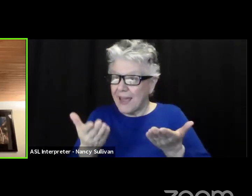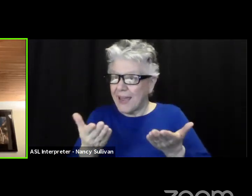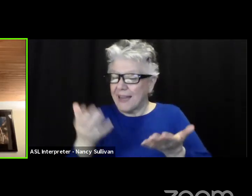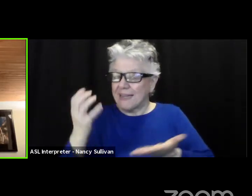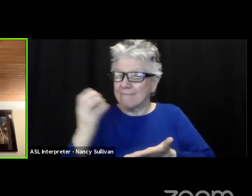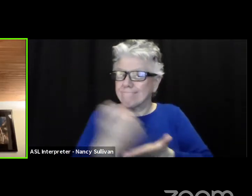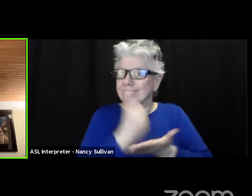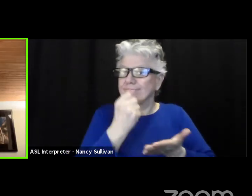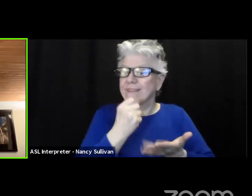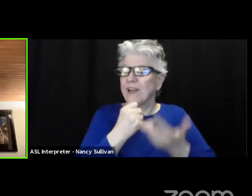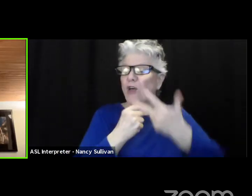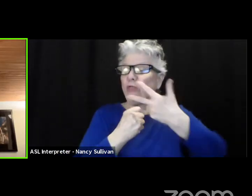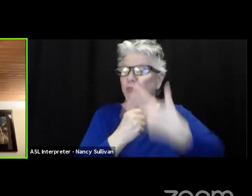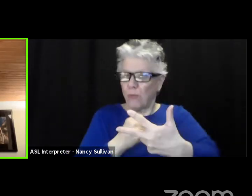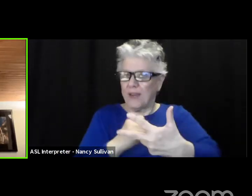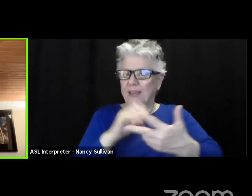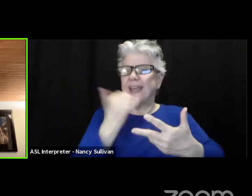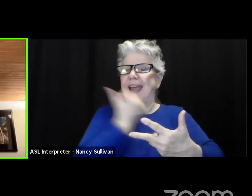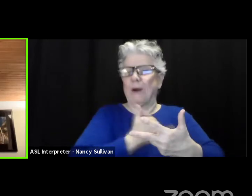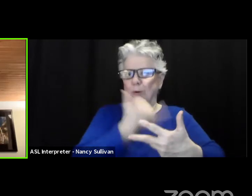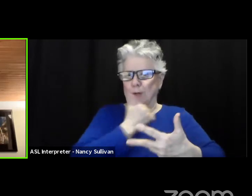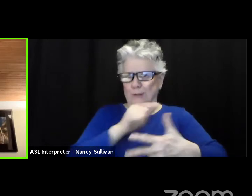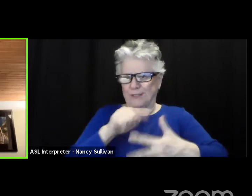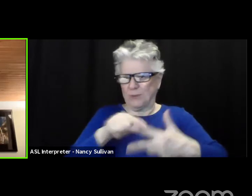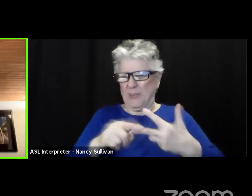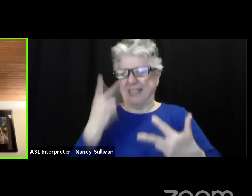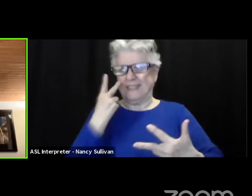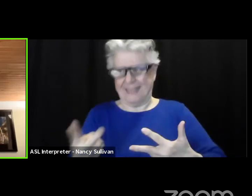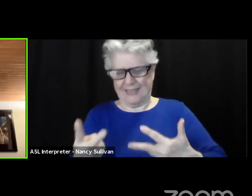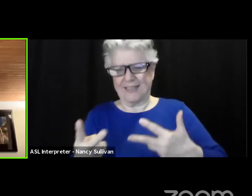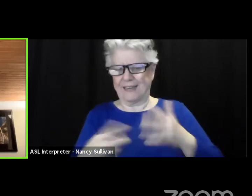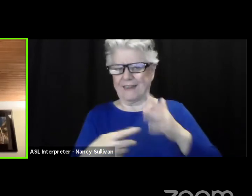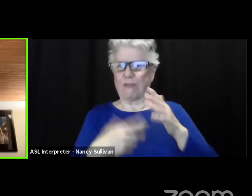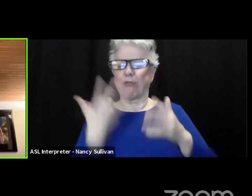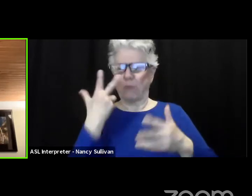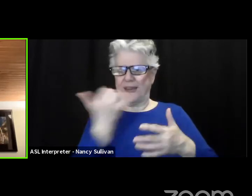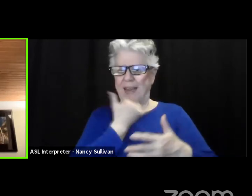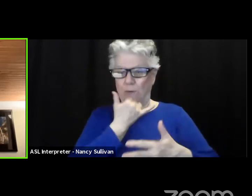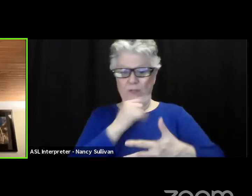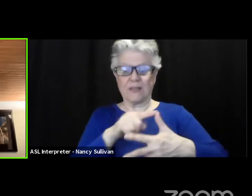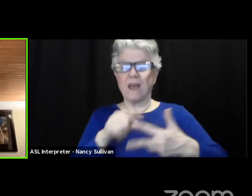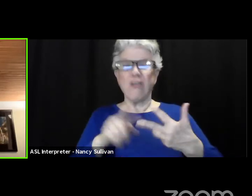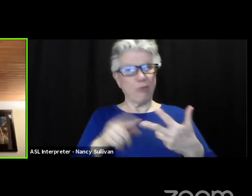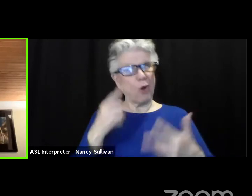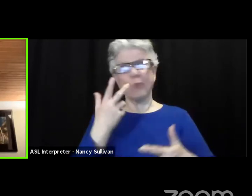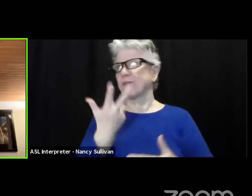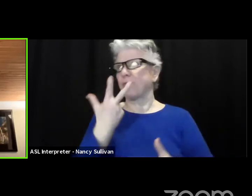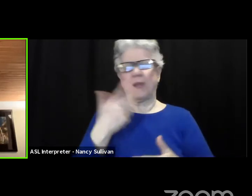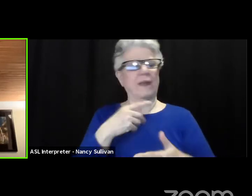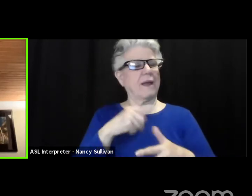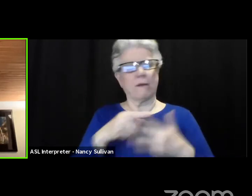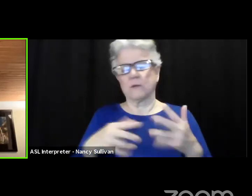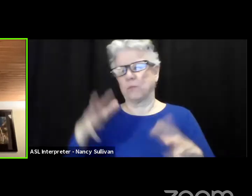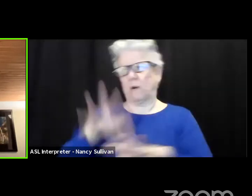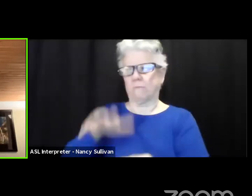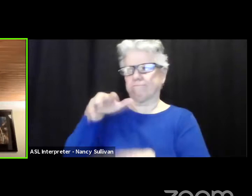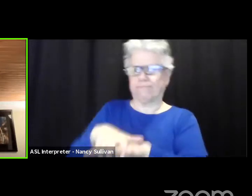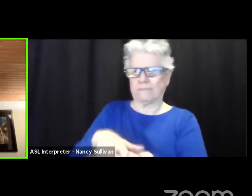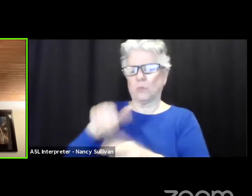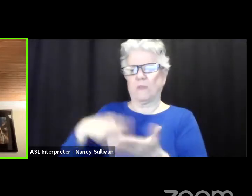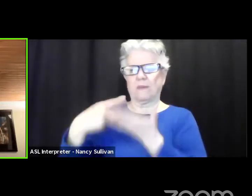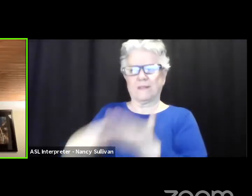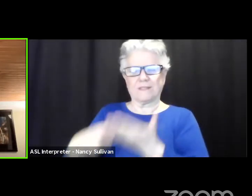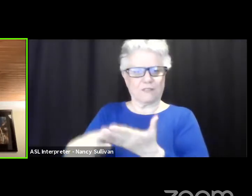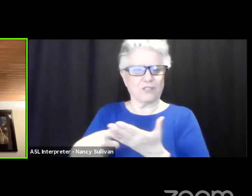least three interpretive errors. Now, these errors came to be firmly embedded in the discourse and the 16th